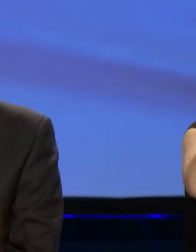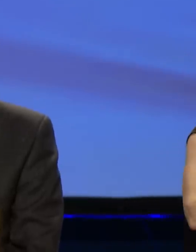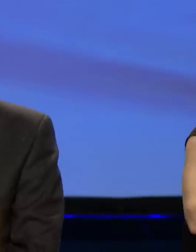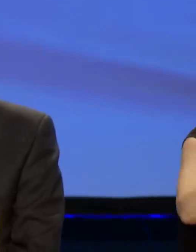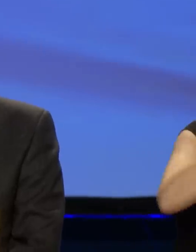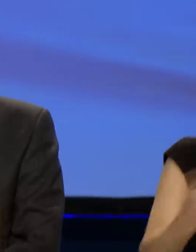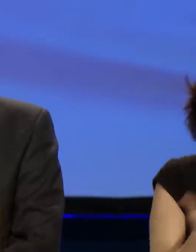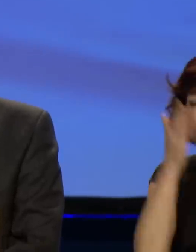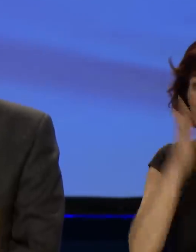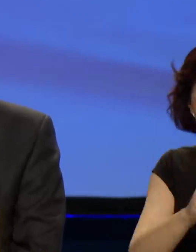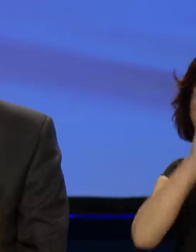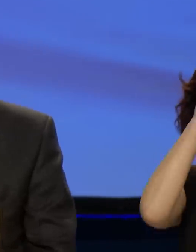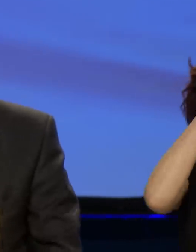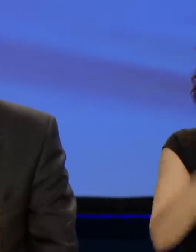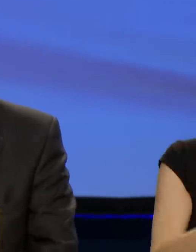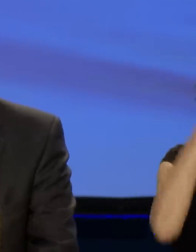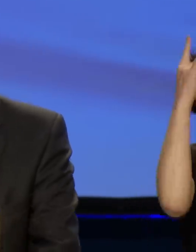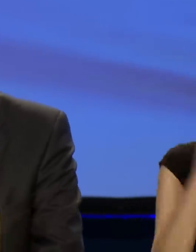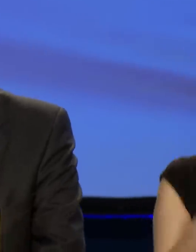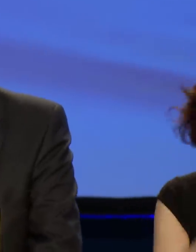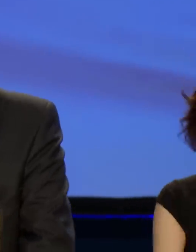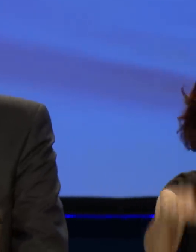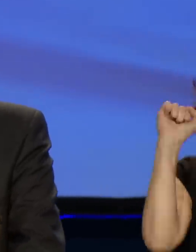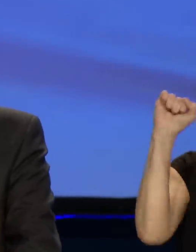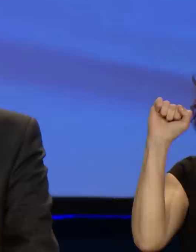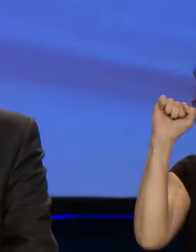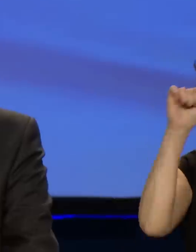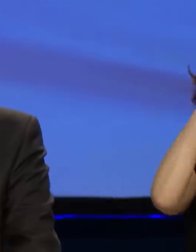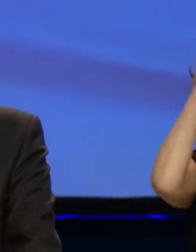another, believe in sexy socialism."